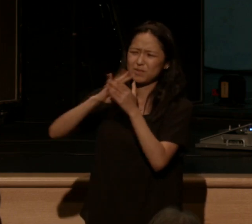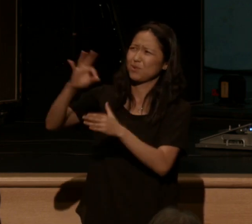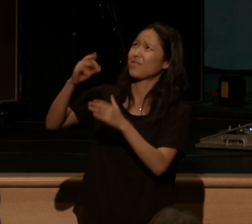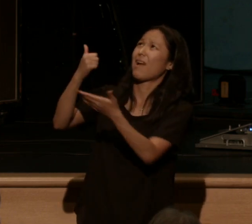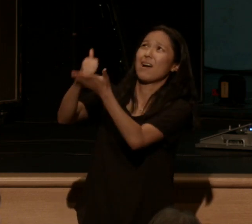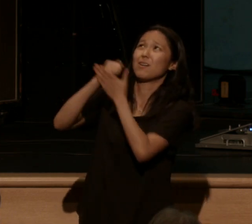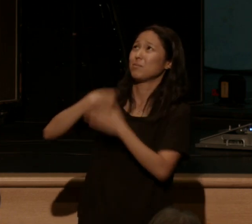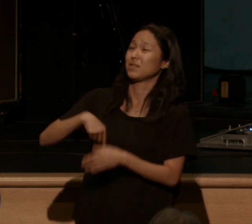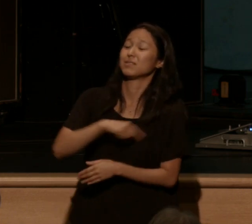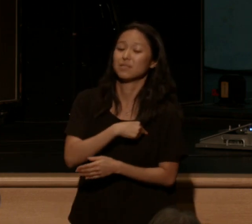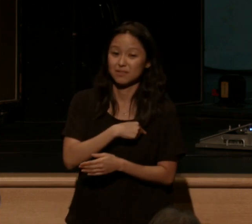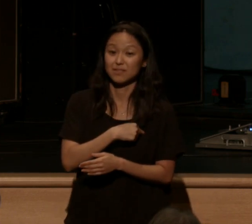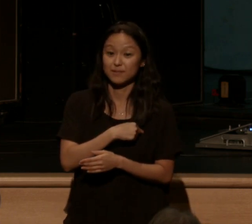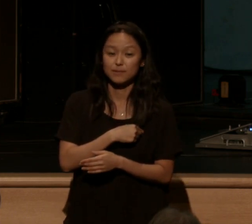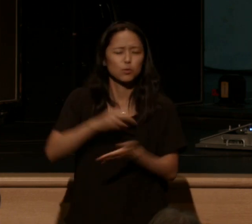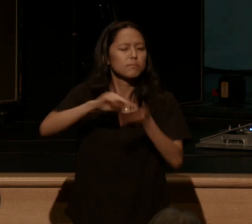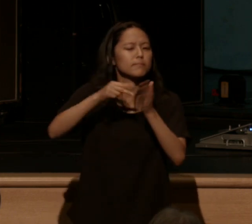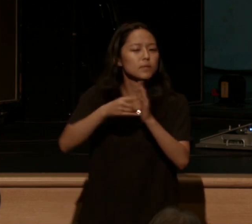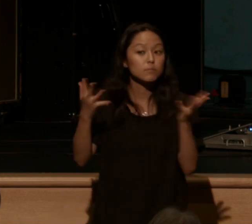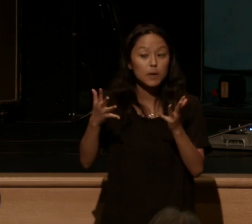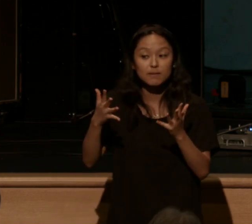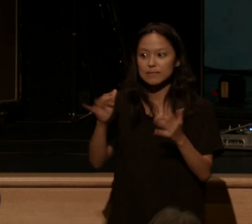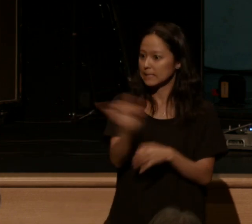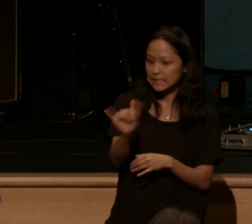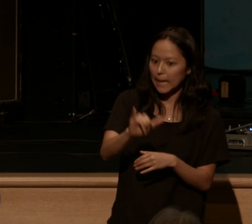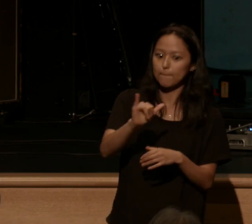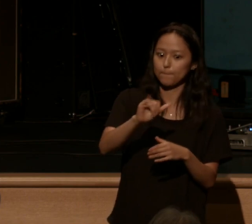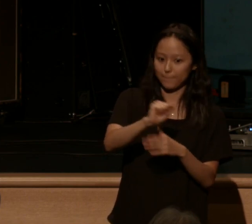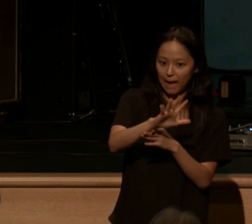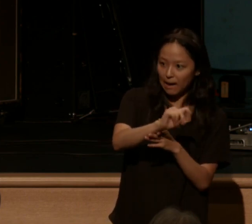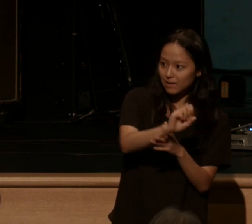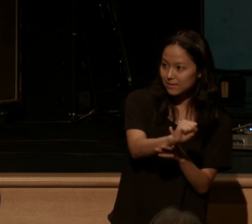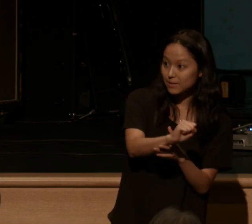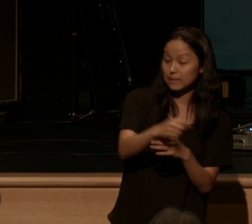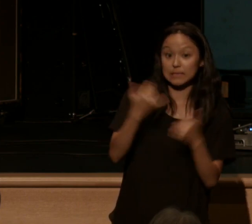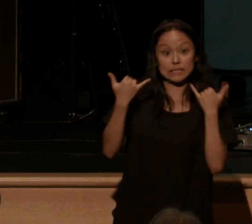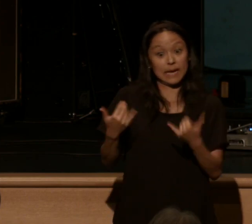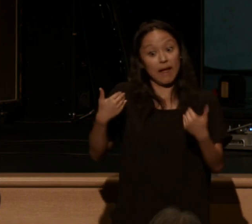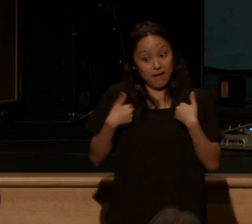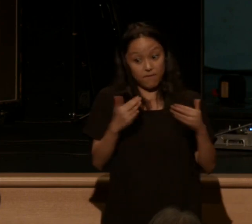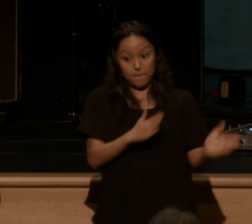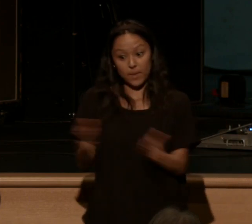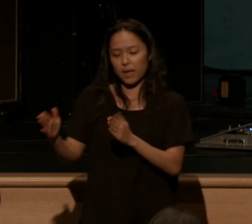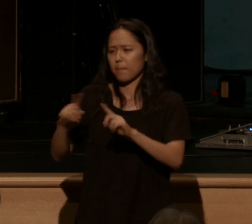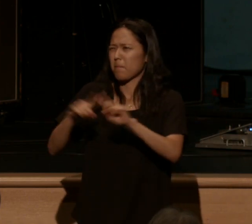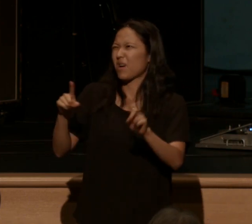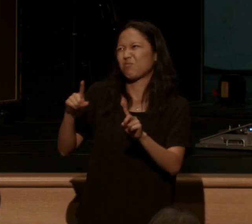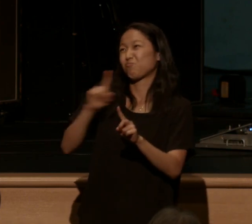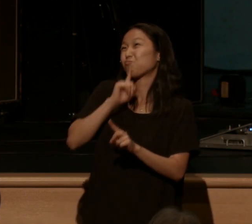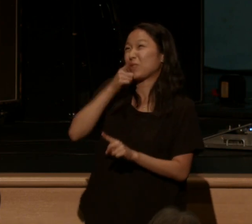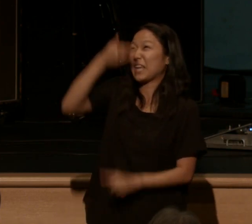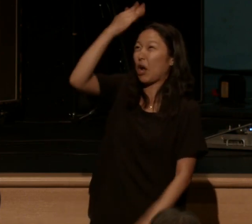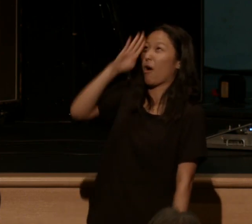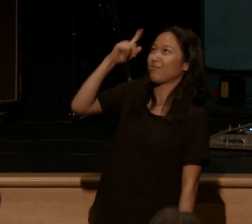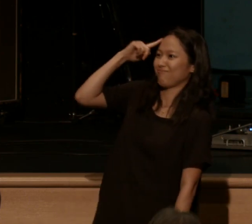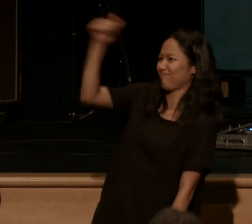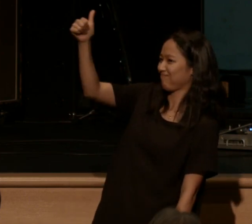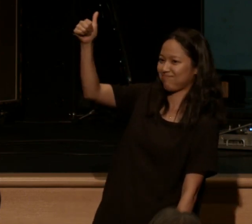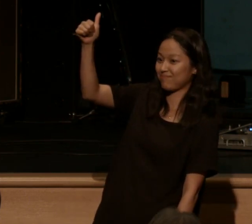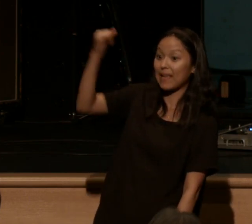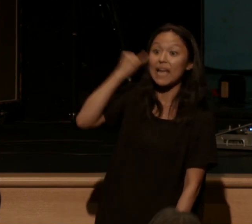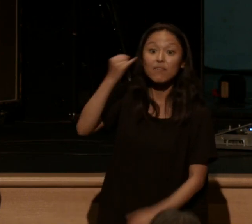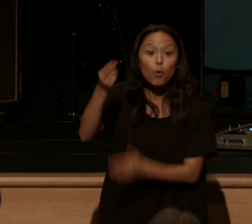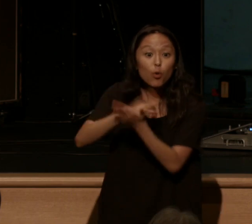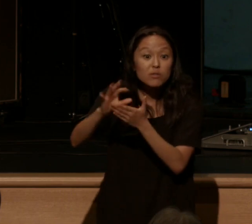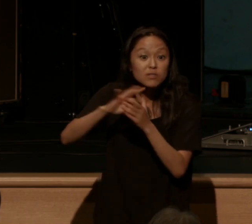Holy Spirit-led. What do I mean? Just like the book of Acts, we have a plan today, but whatever the Lord wants to do, if the Holy Spirit,